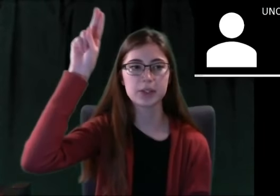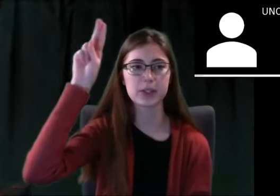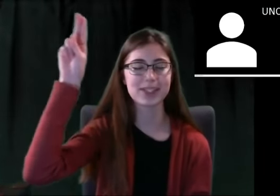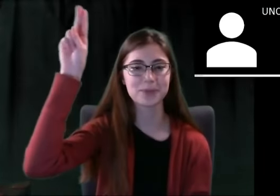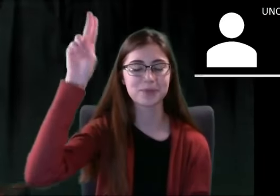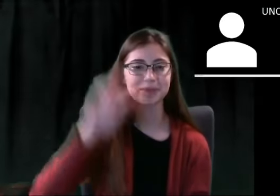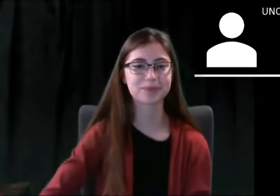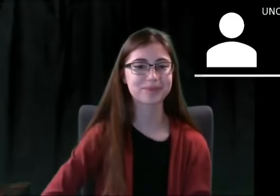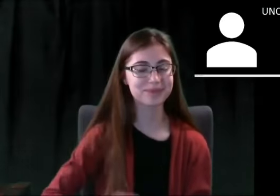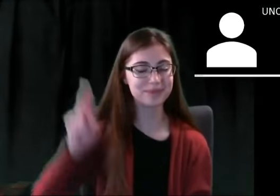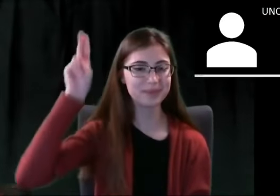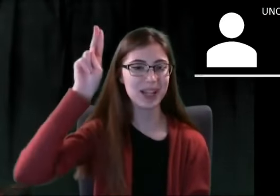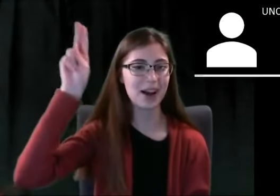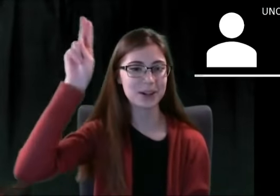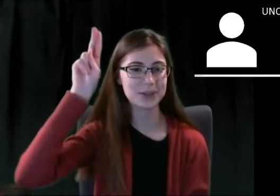you. Uncle.